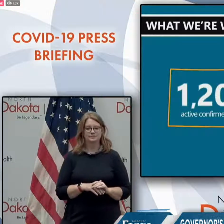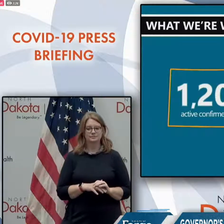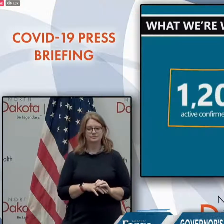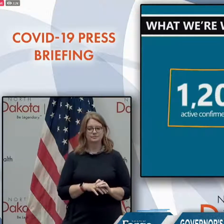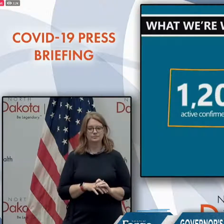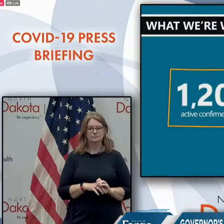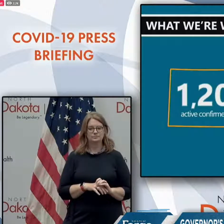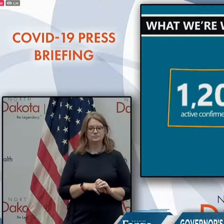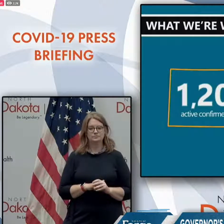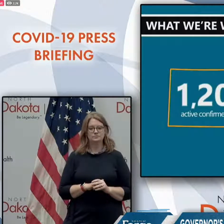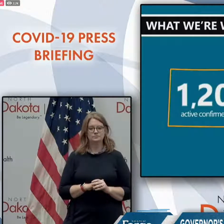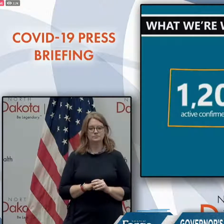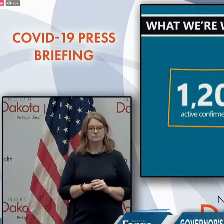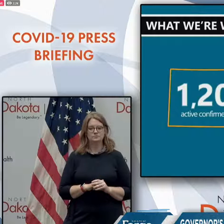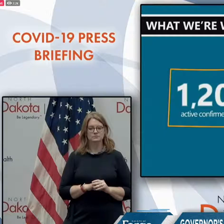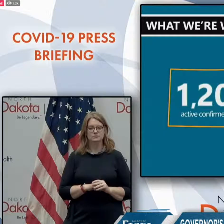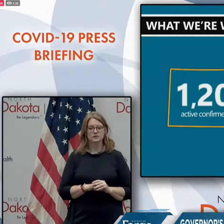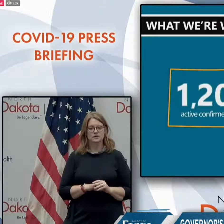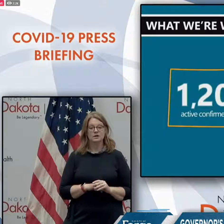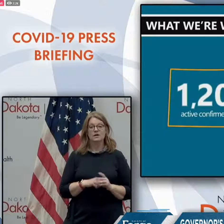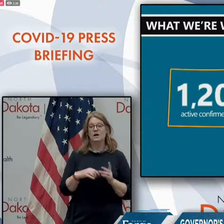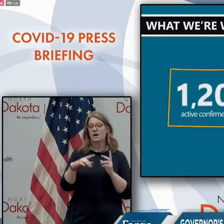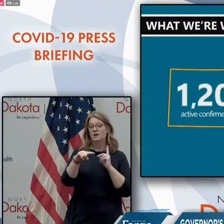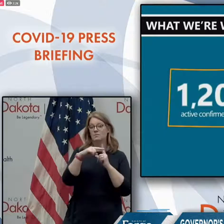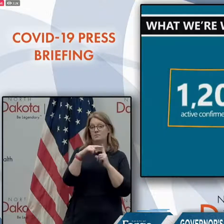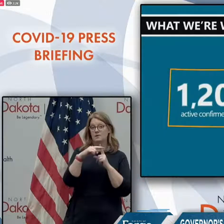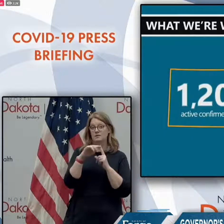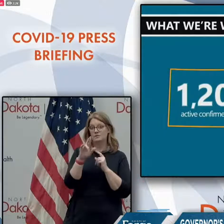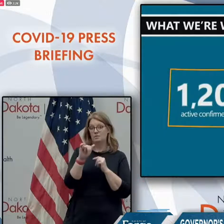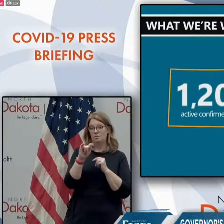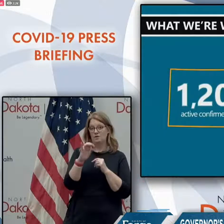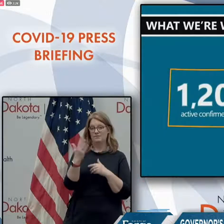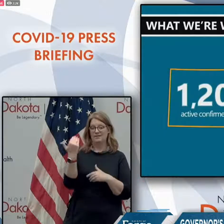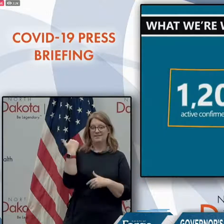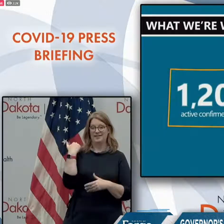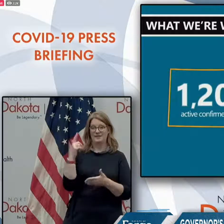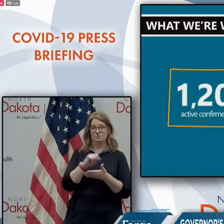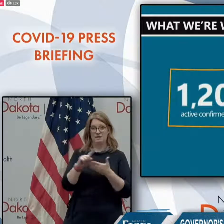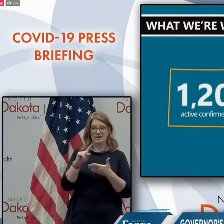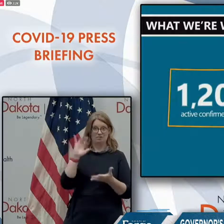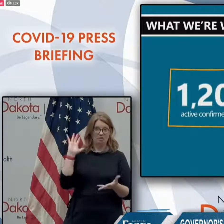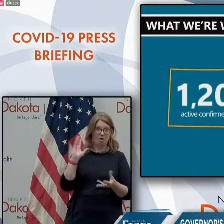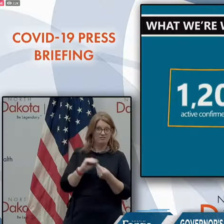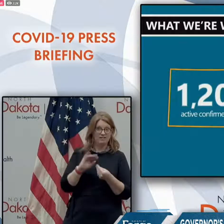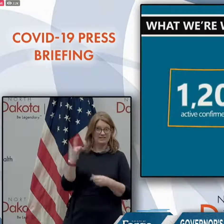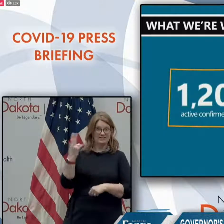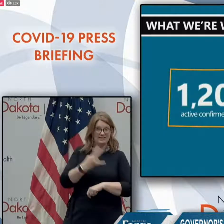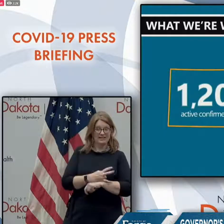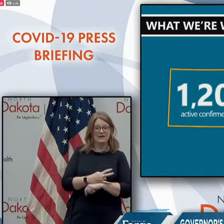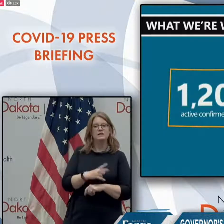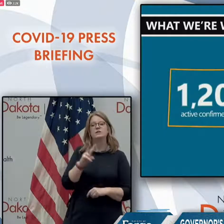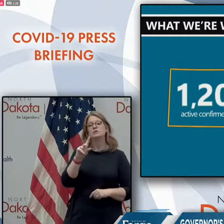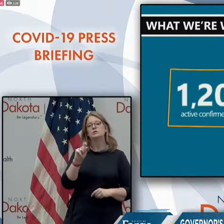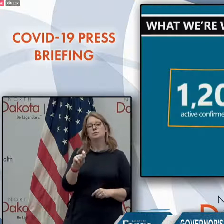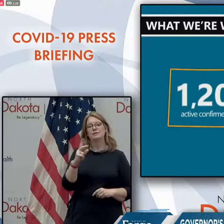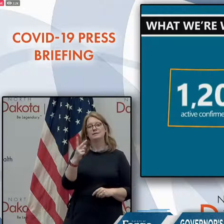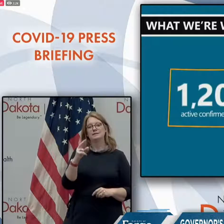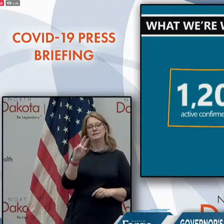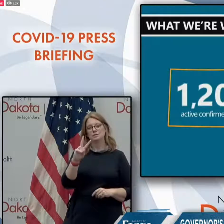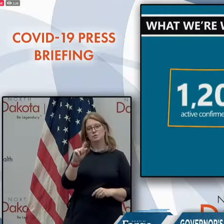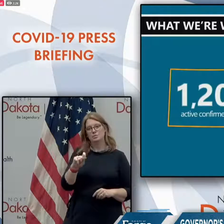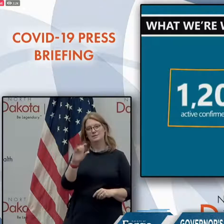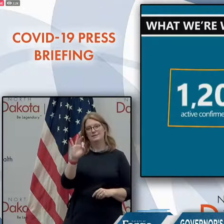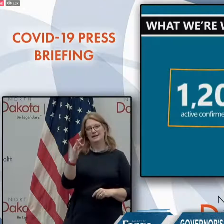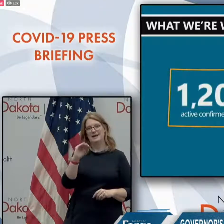and we our positive rate for the last week, take the whole 7 days together, was 2.9%. We like